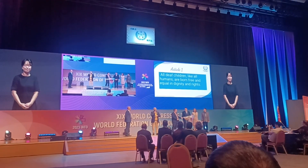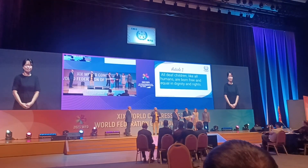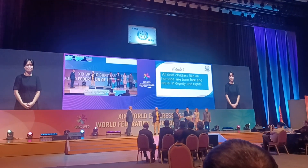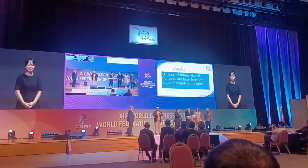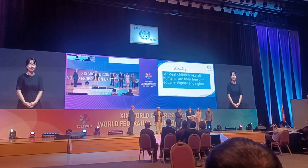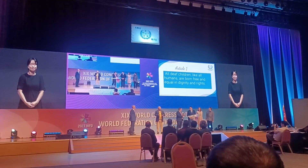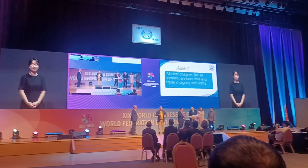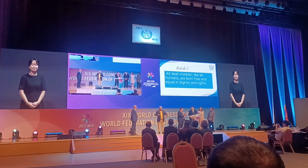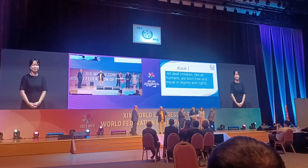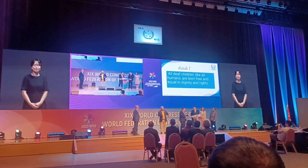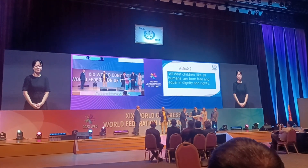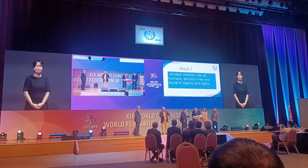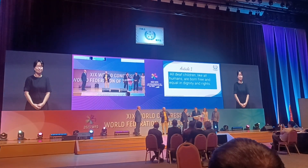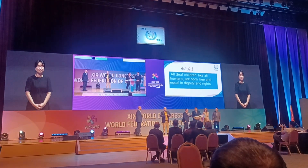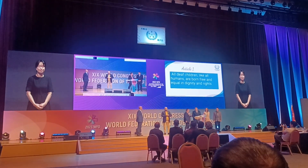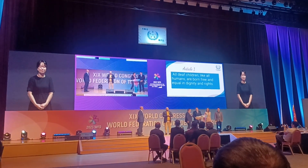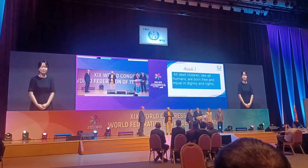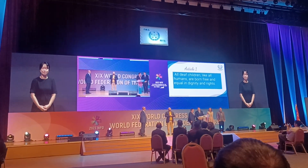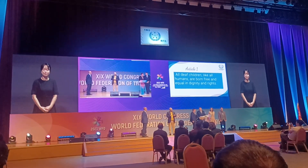All deaf children,